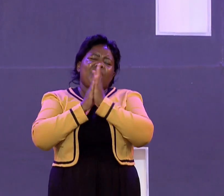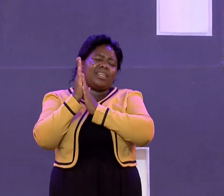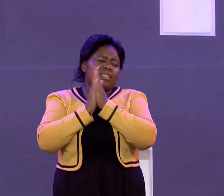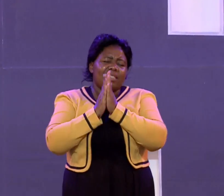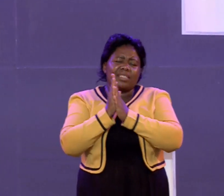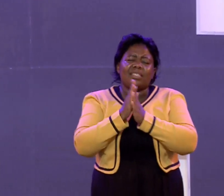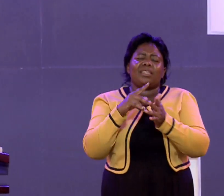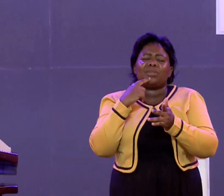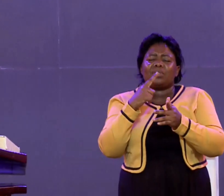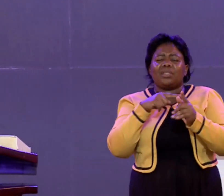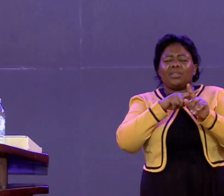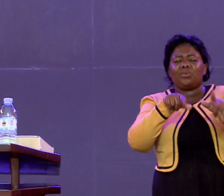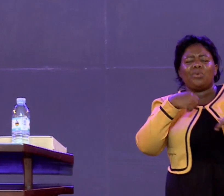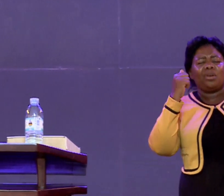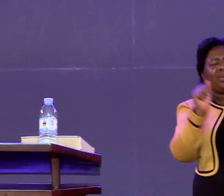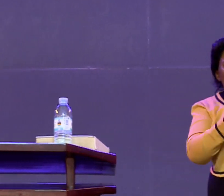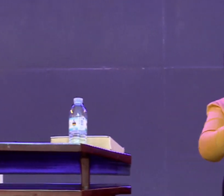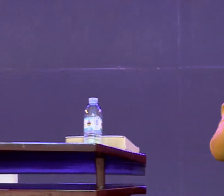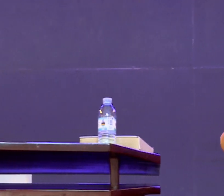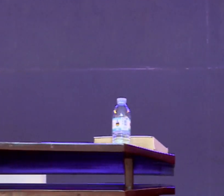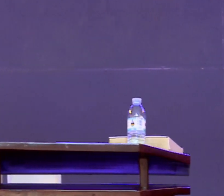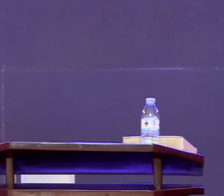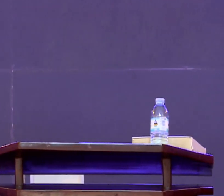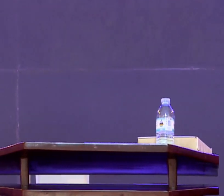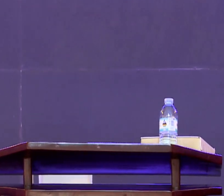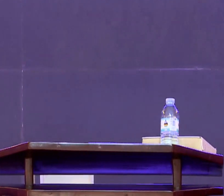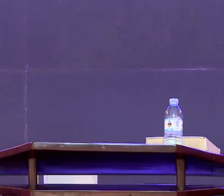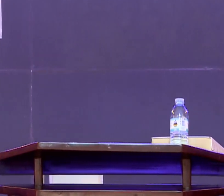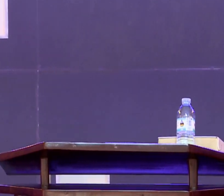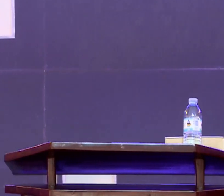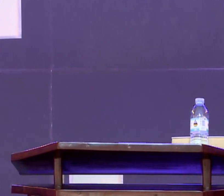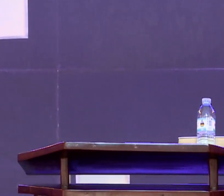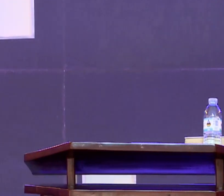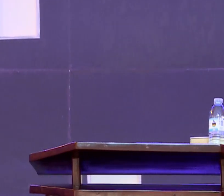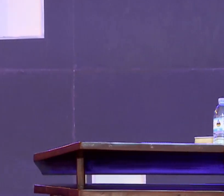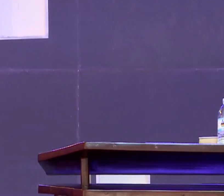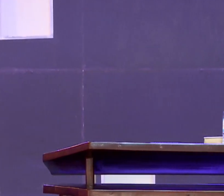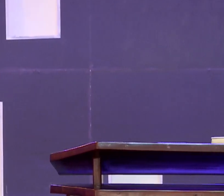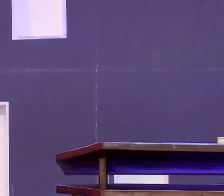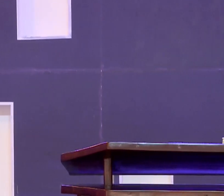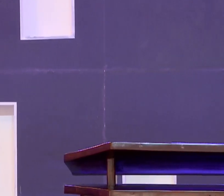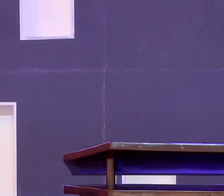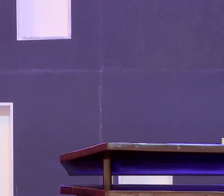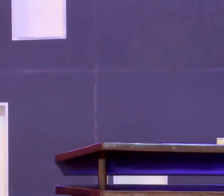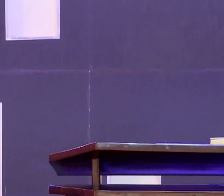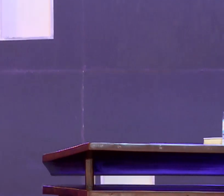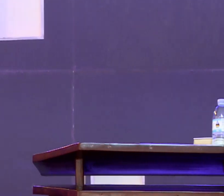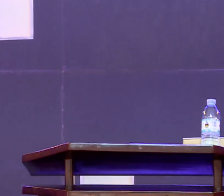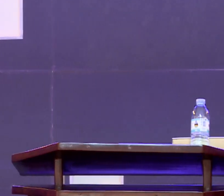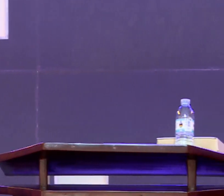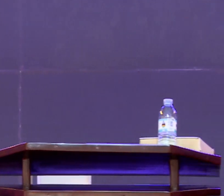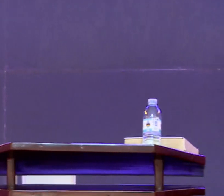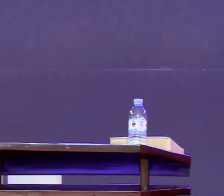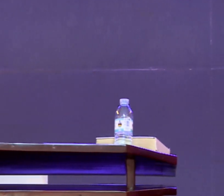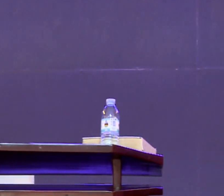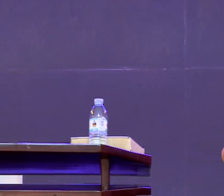done things in our power. Tukugambia tukoze ebintu manyi gafe. Lord, we come back to that place of bringing back you back into your place, Lord.